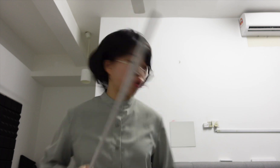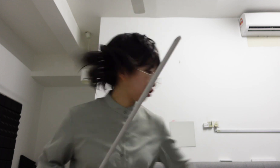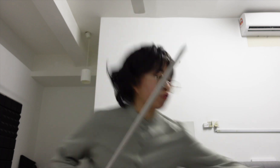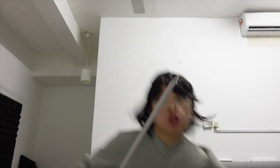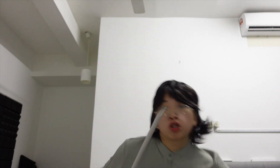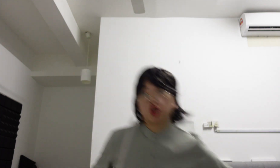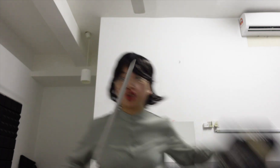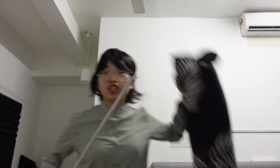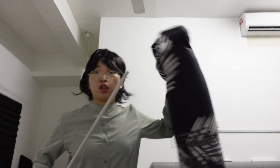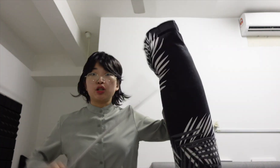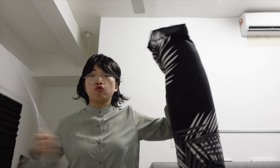not. Or not, this is gonna be you.